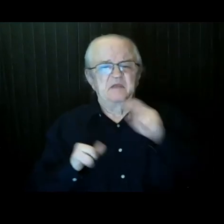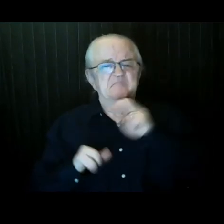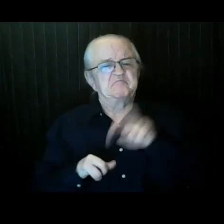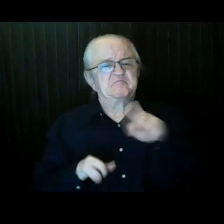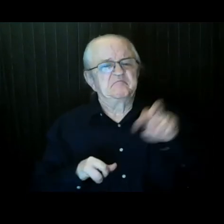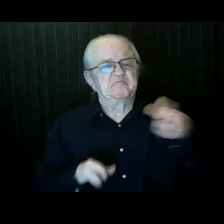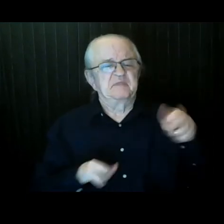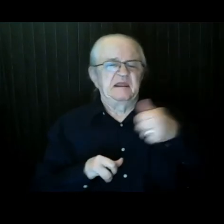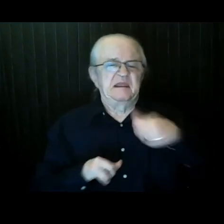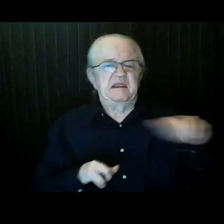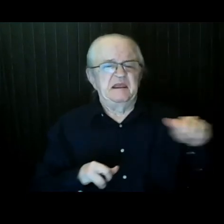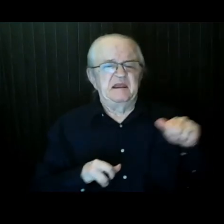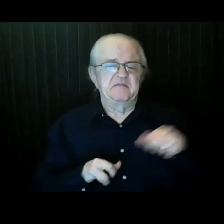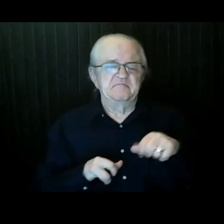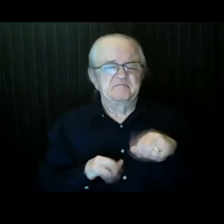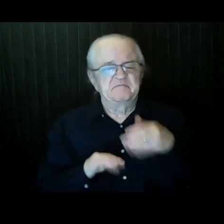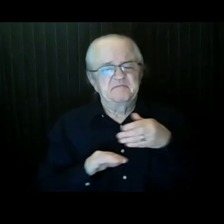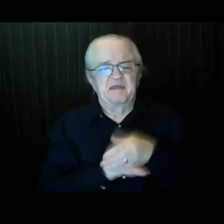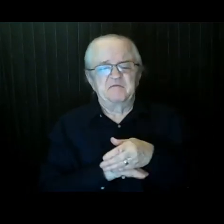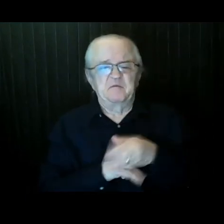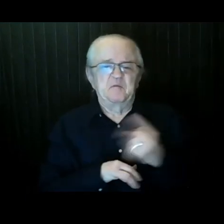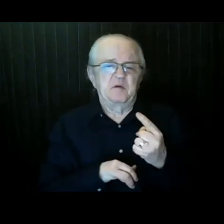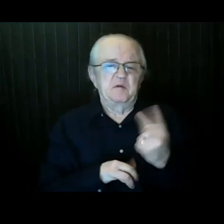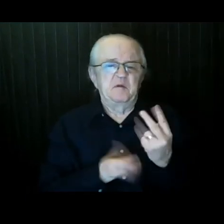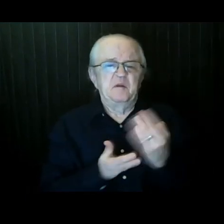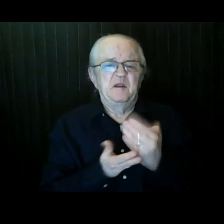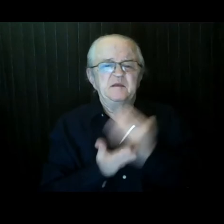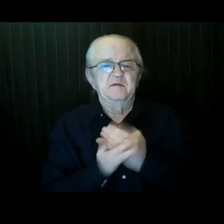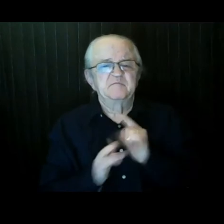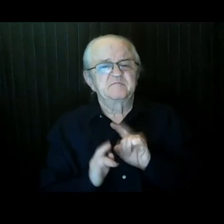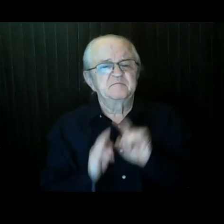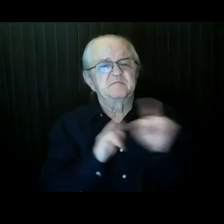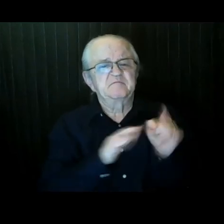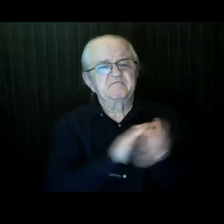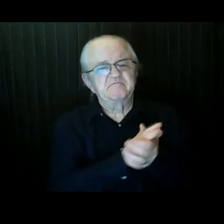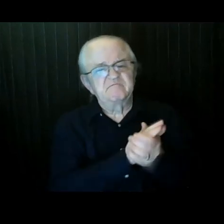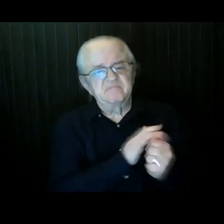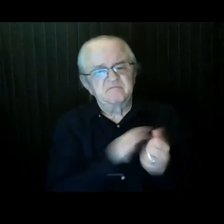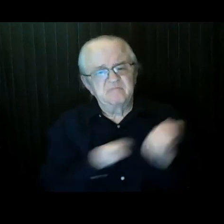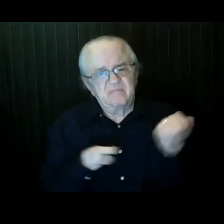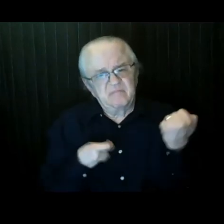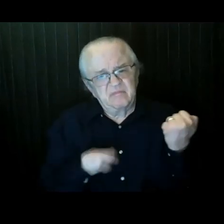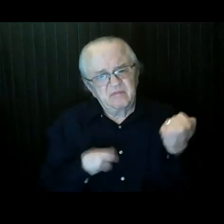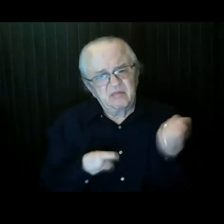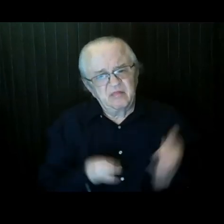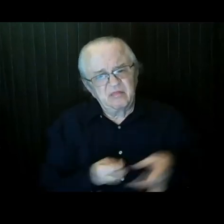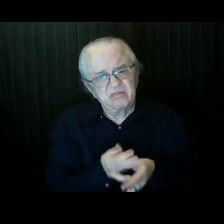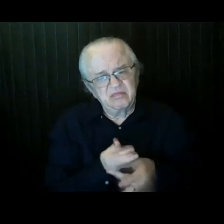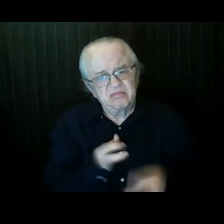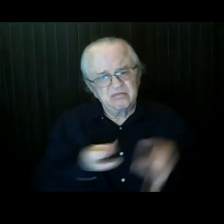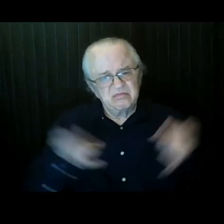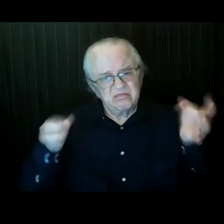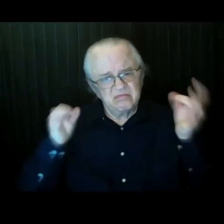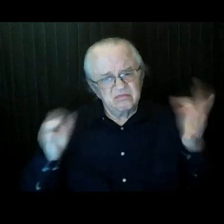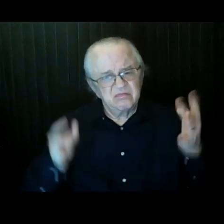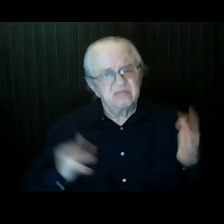it with just a couple of lessons. So he went to a fine, skilled mandolin master, mandolin teacher, and he asked the guy, he